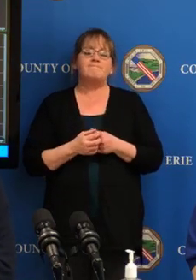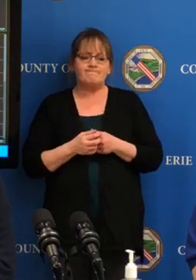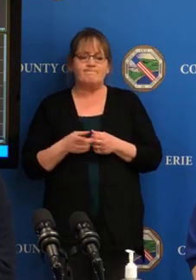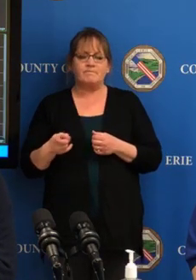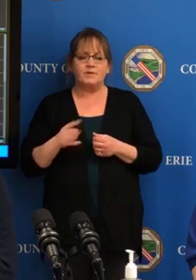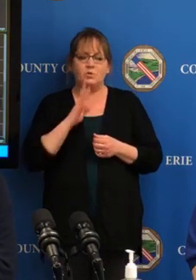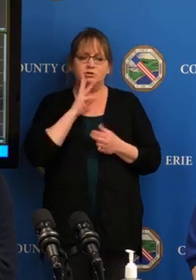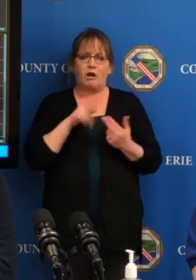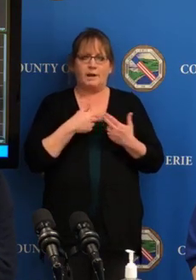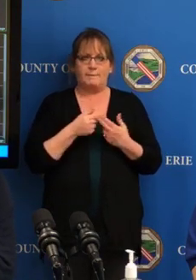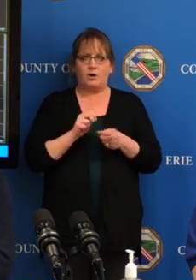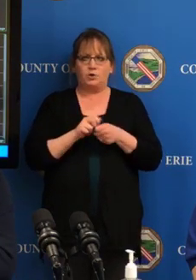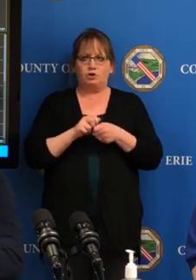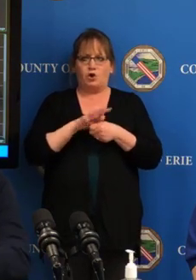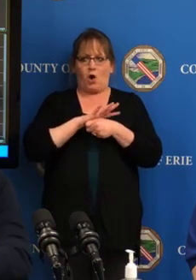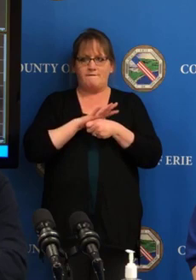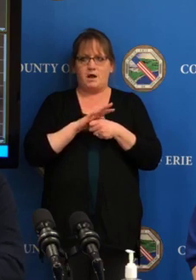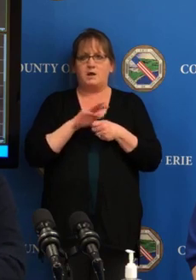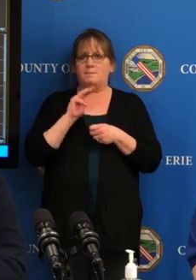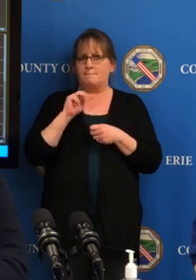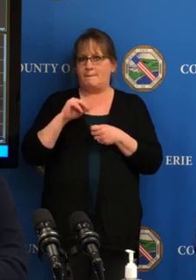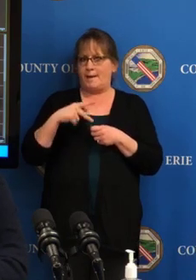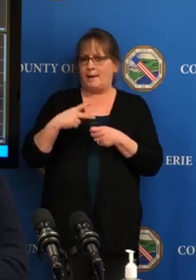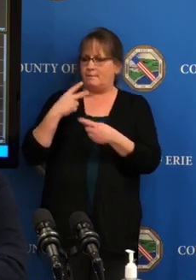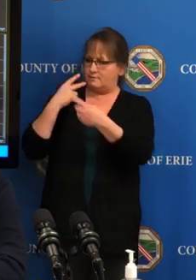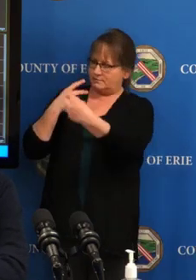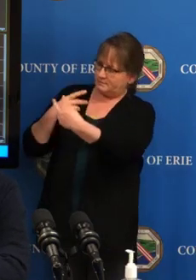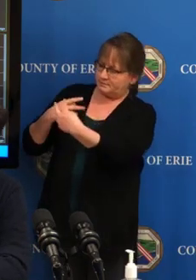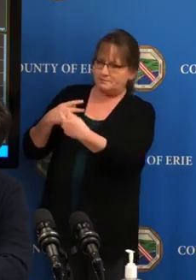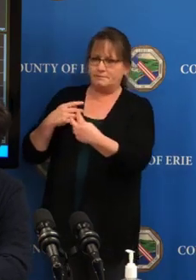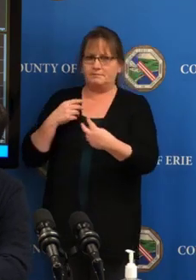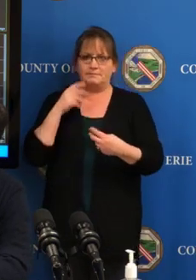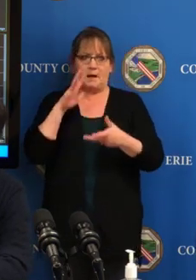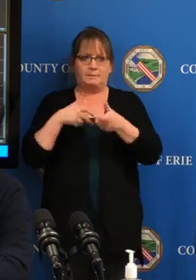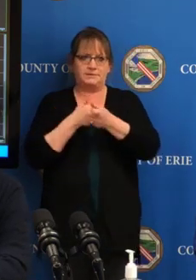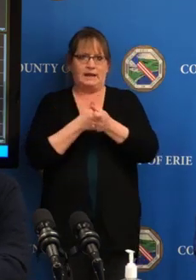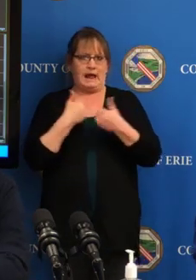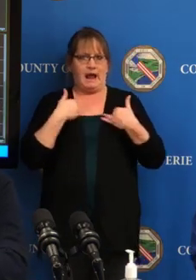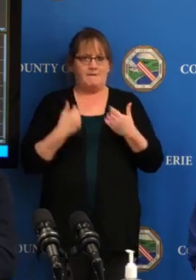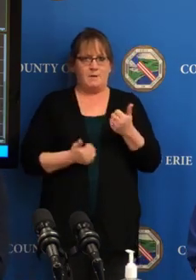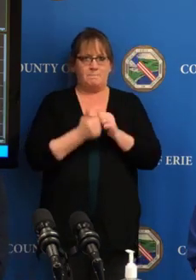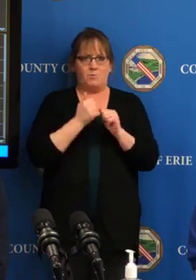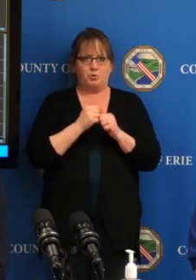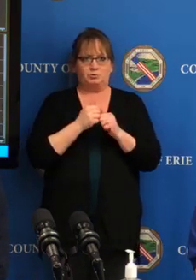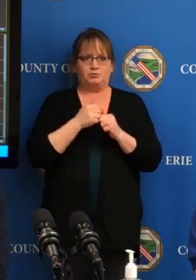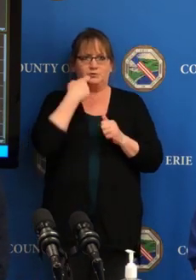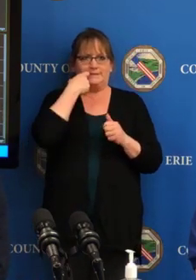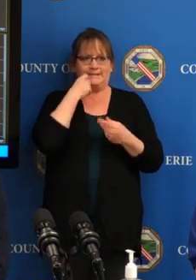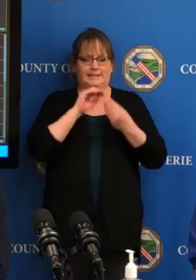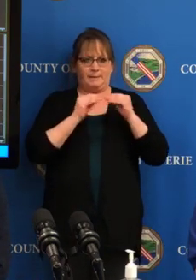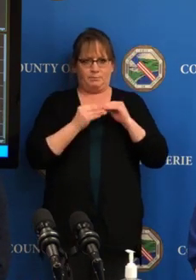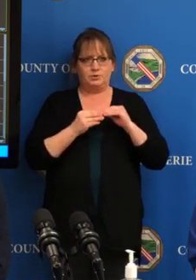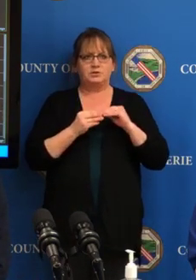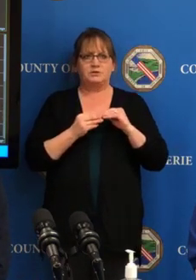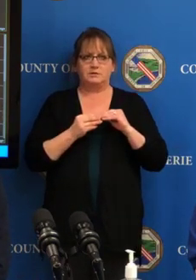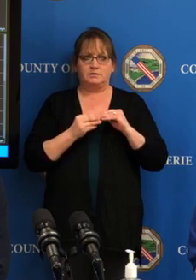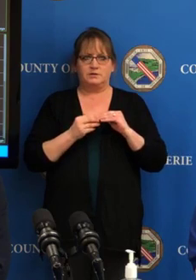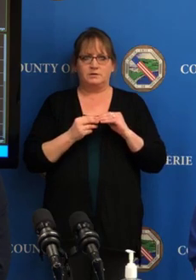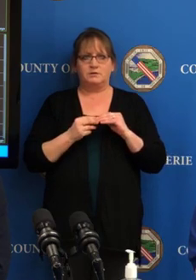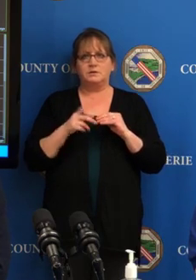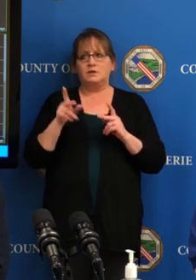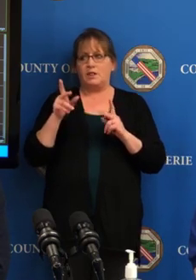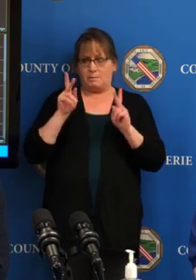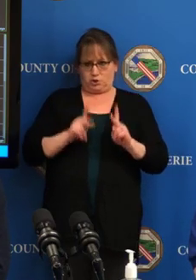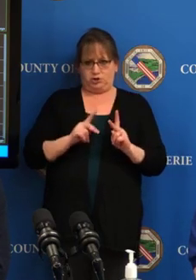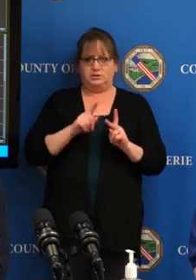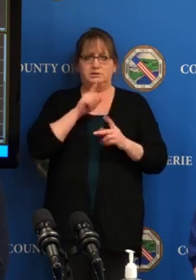We're talking about the COVID-19 map, which you see I just put on the screen and then updated, and we have the most recent figures. They were very appreciative of it, but